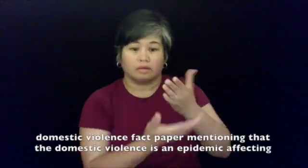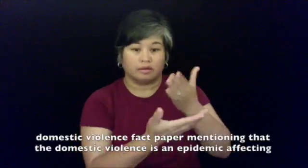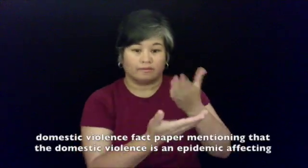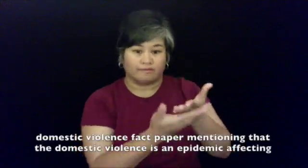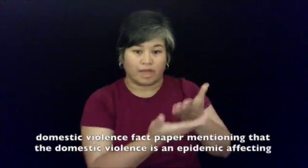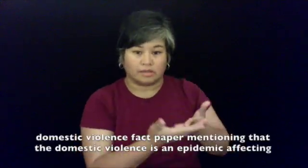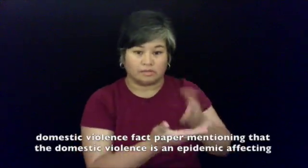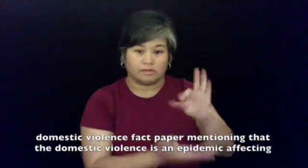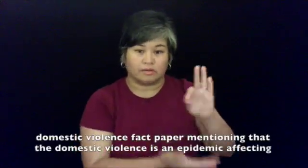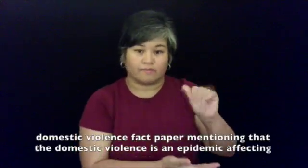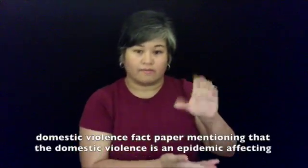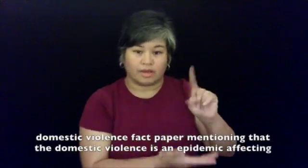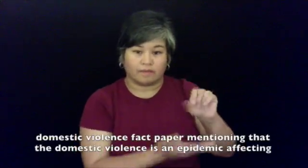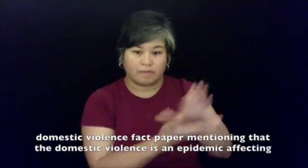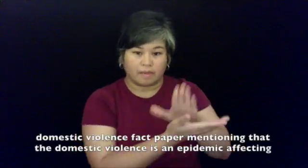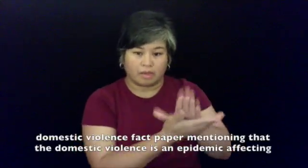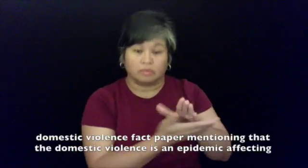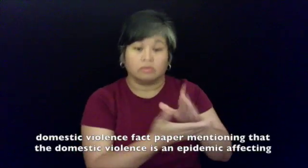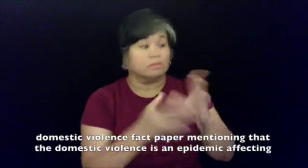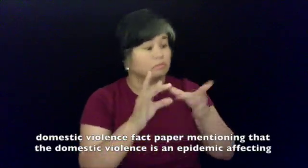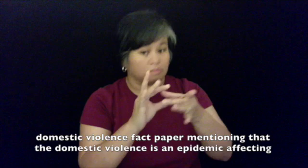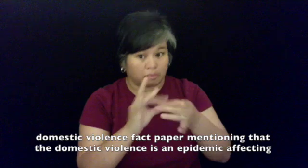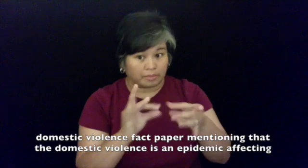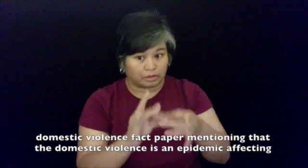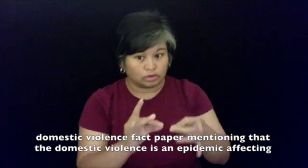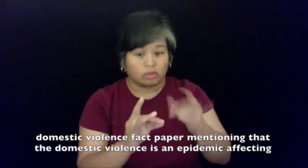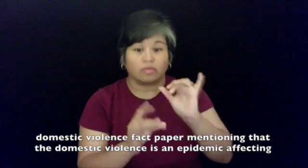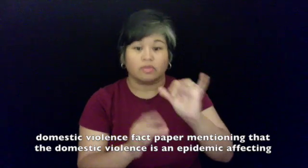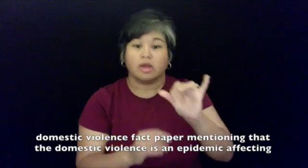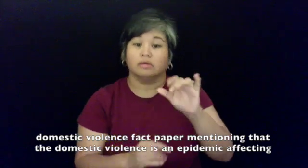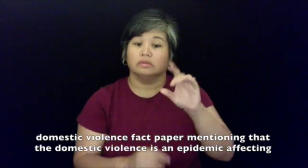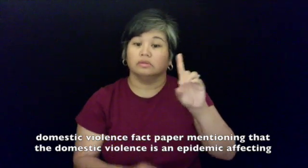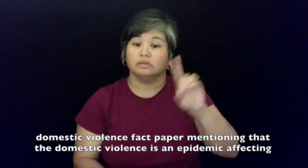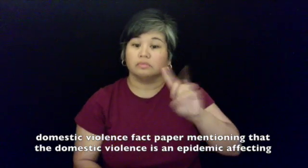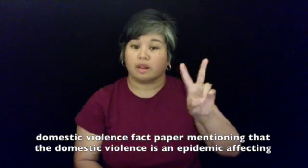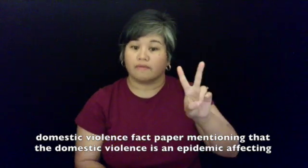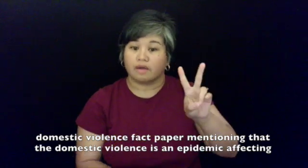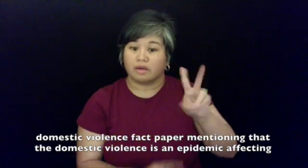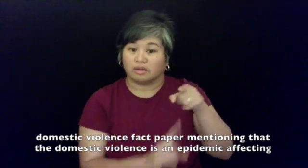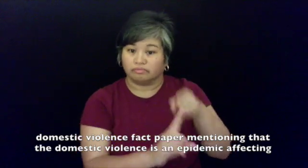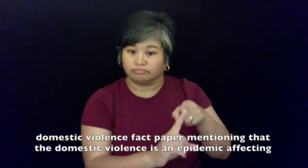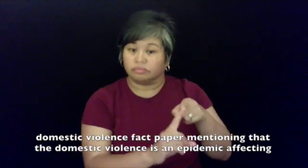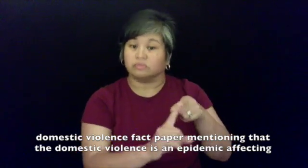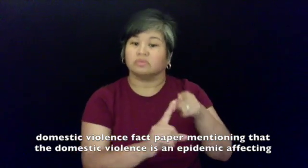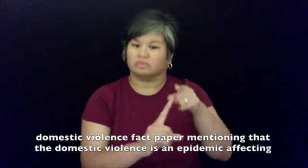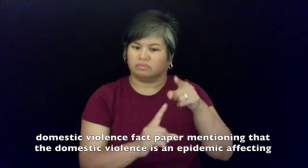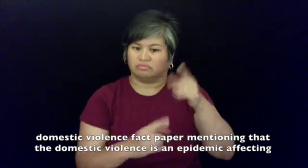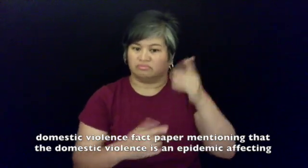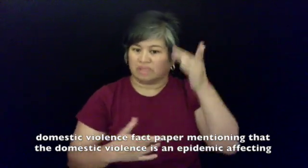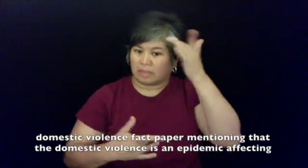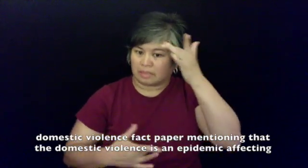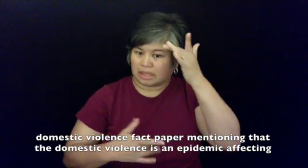domestic violence fact paper mentioning that domestic violence is an epidemic affecting